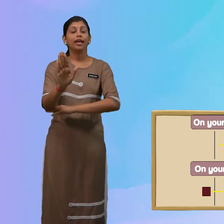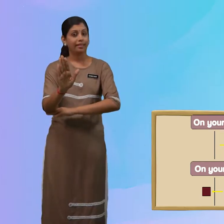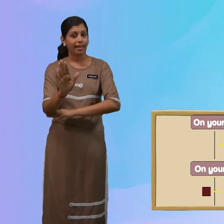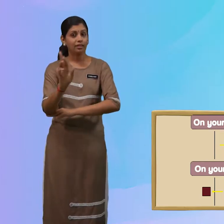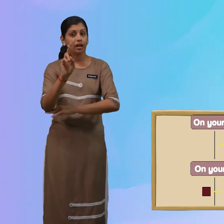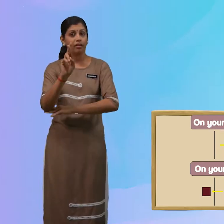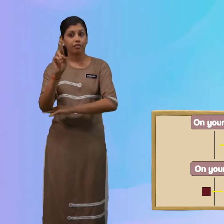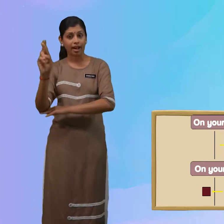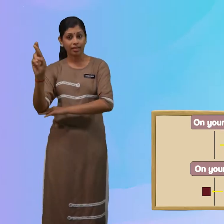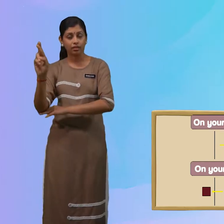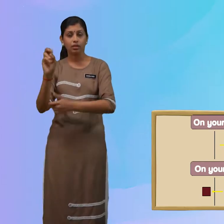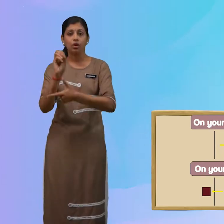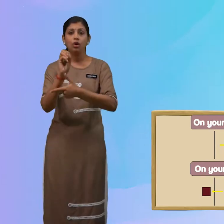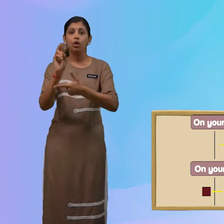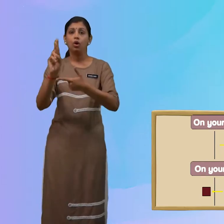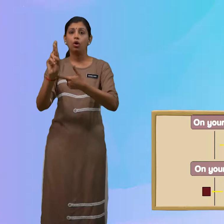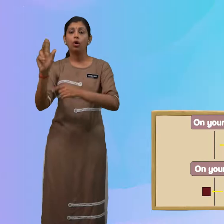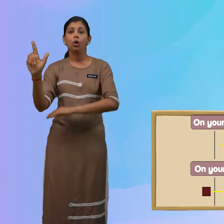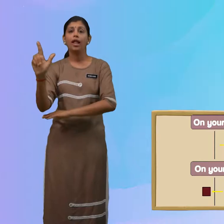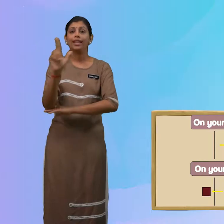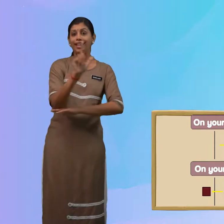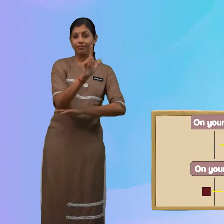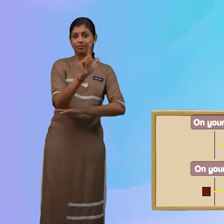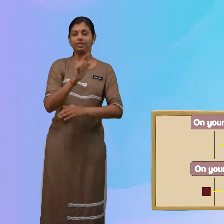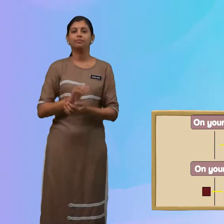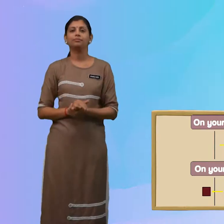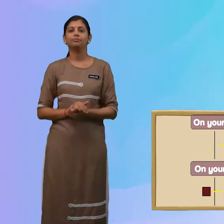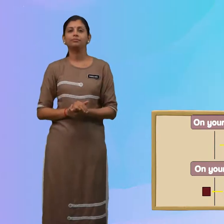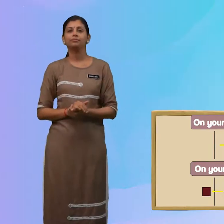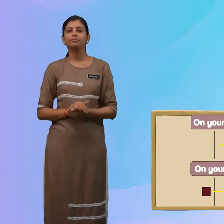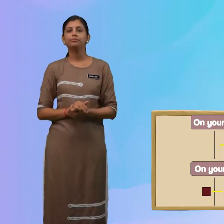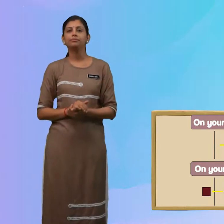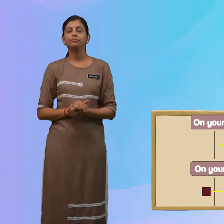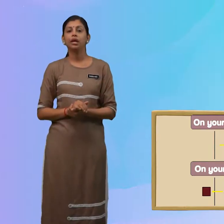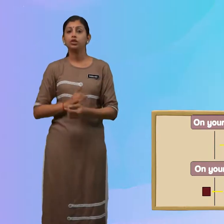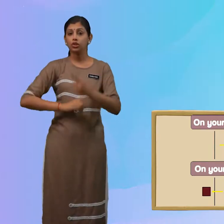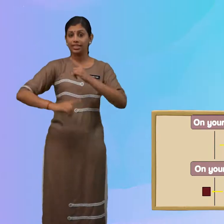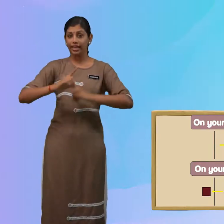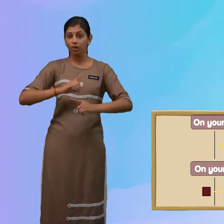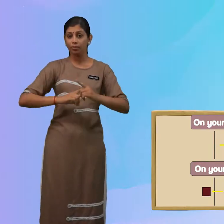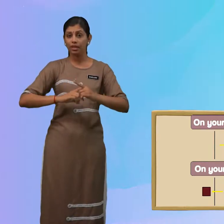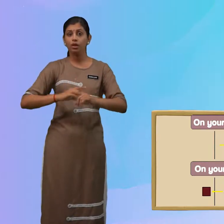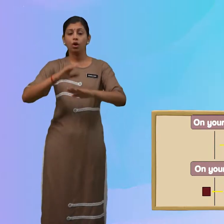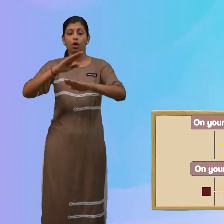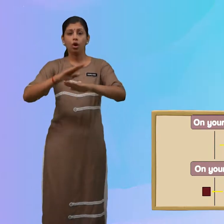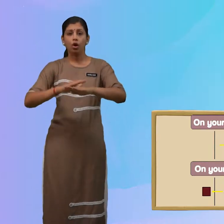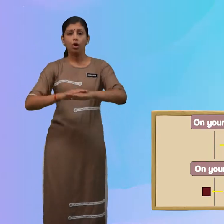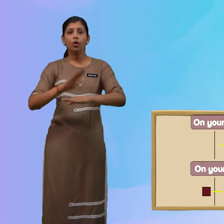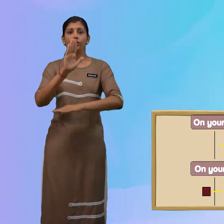and then right or left. So the signing will be on